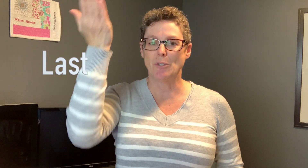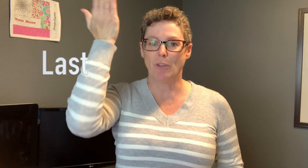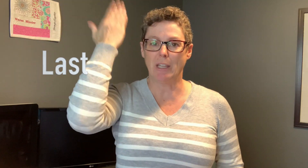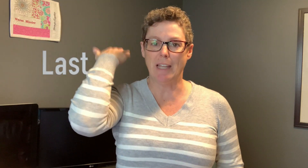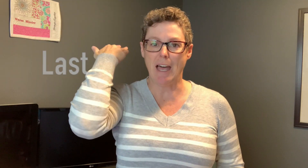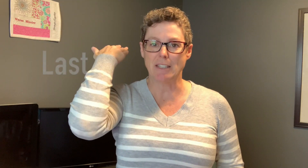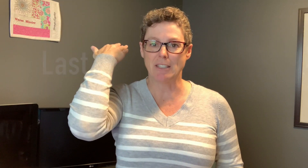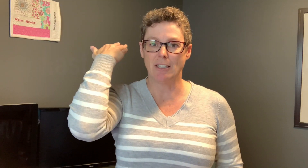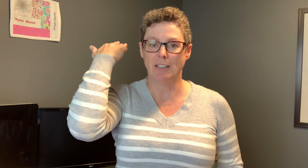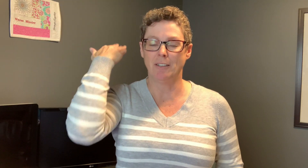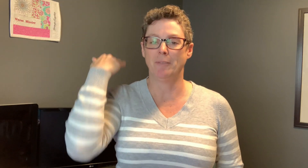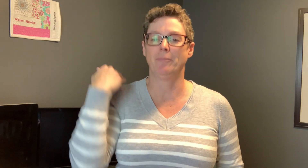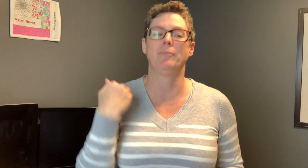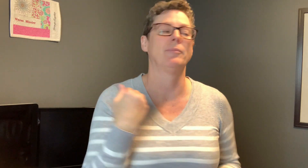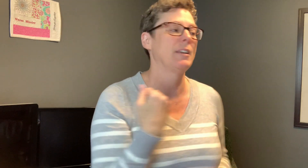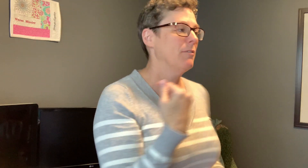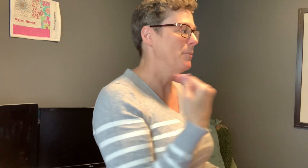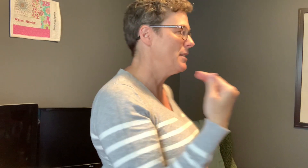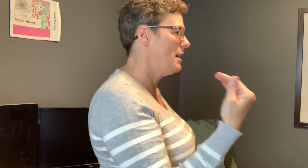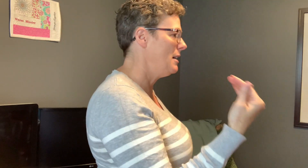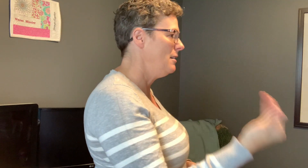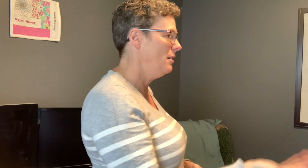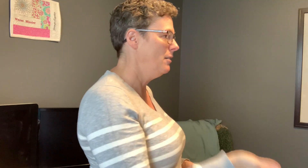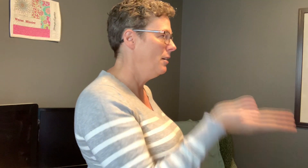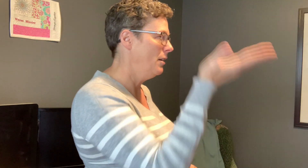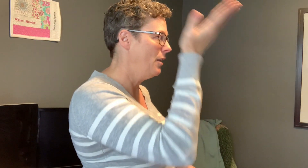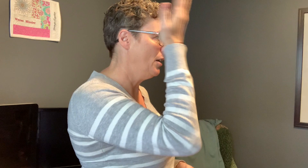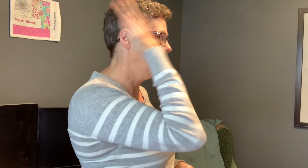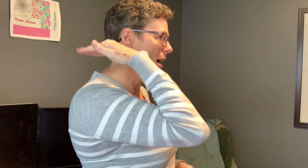the last. From the side, the last.